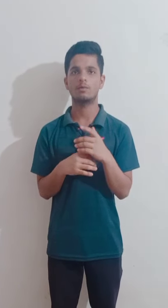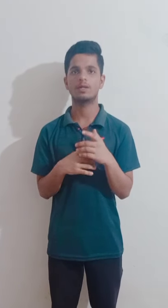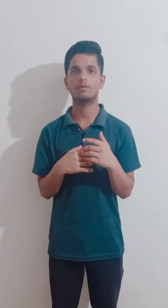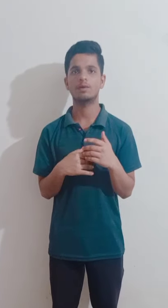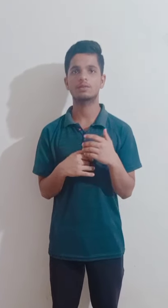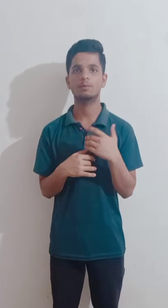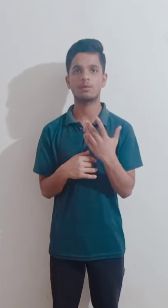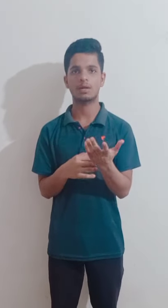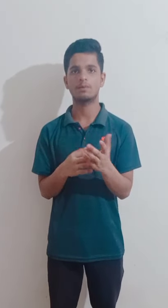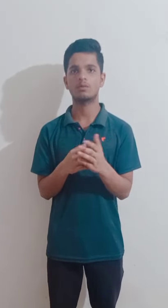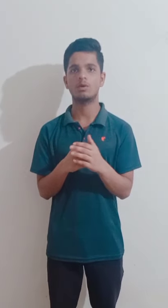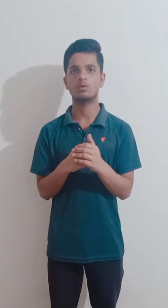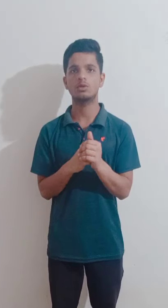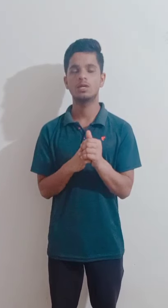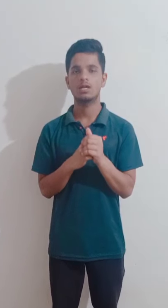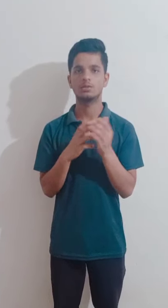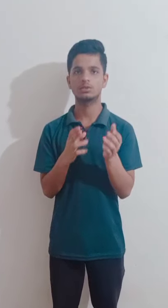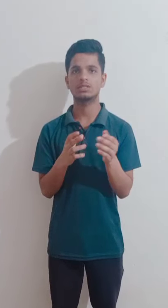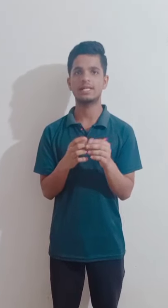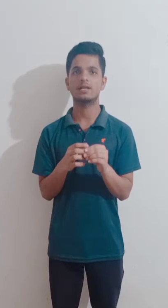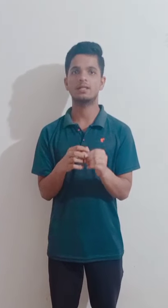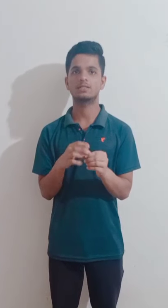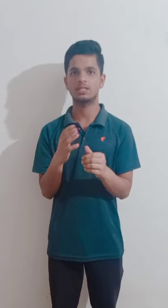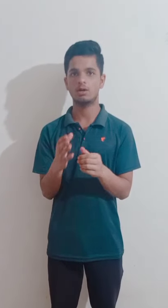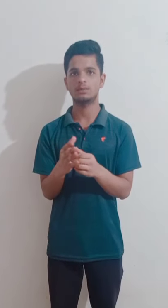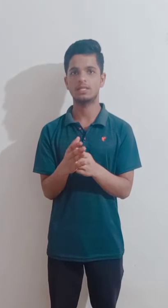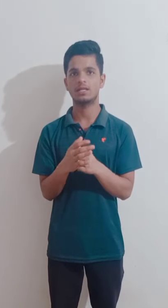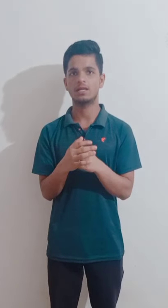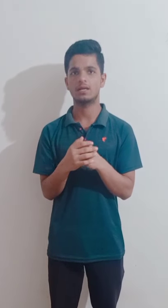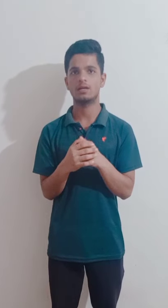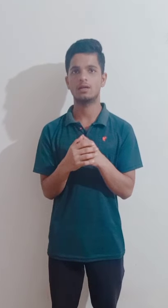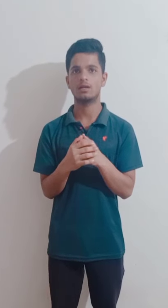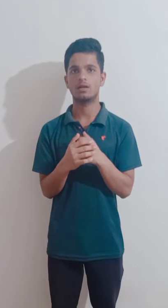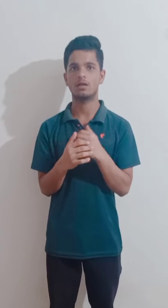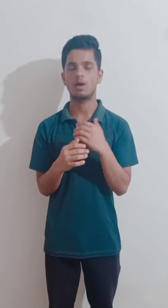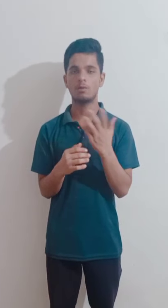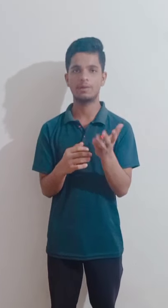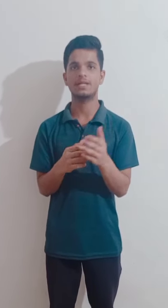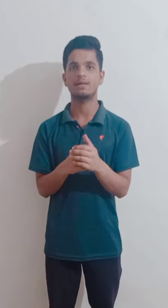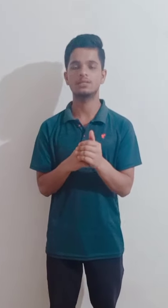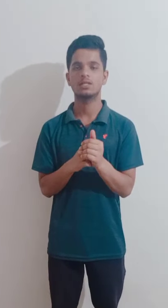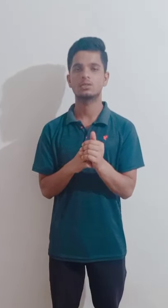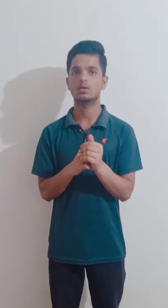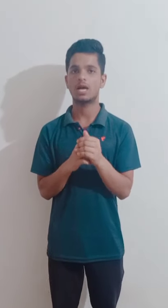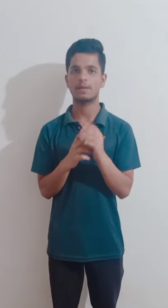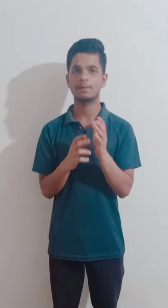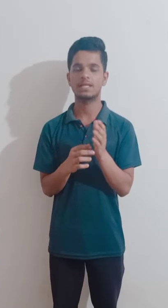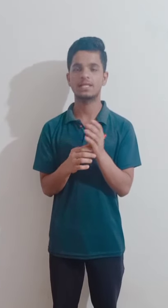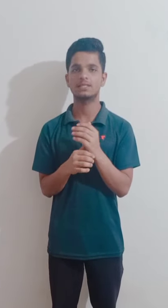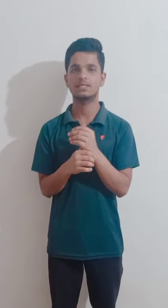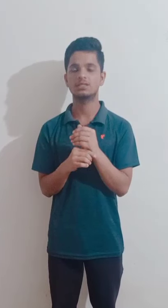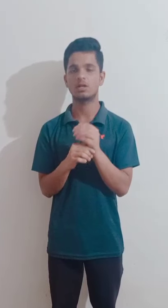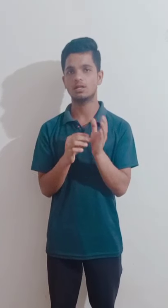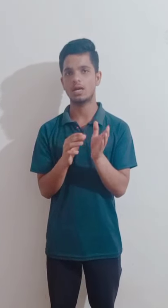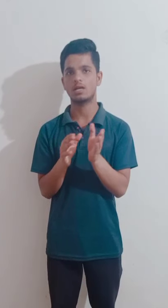the programmer want to use that string object how many times. So garbage collection is not allowed in